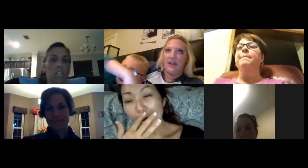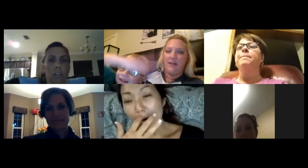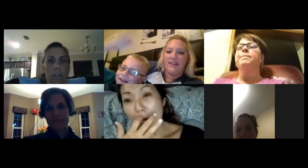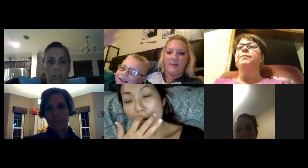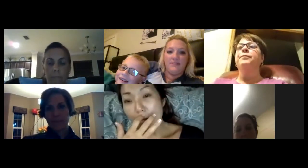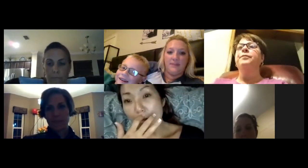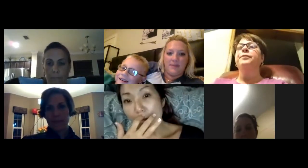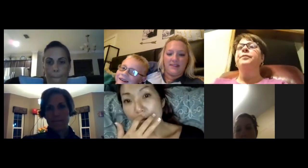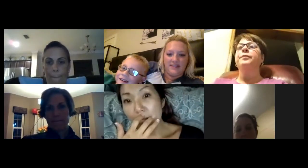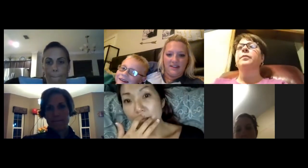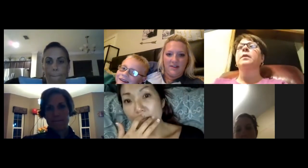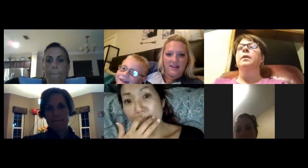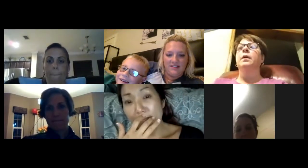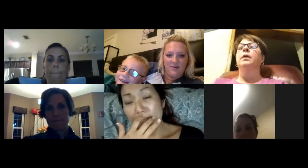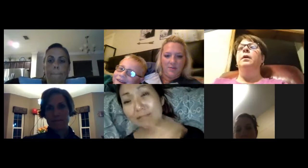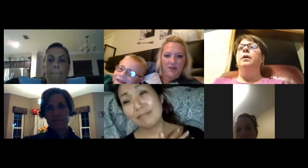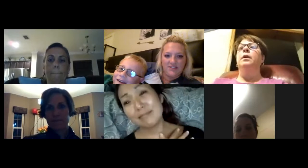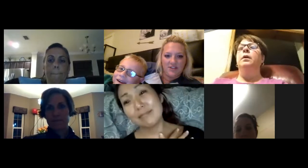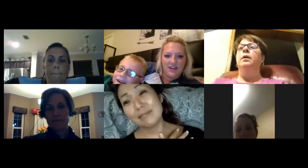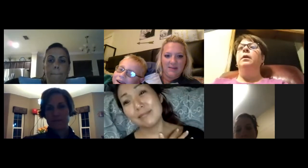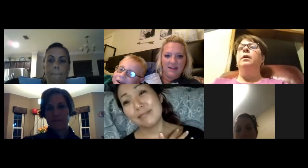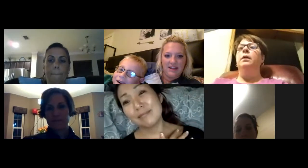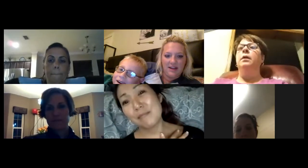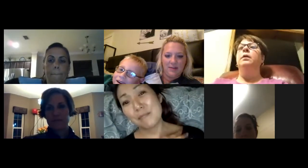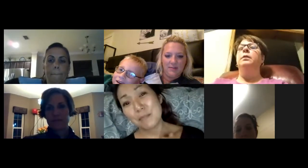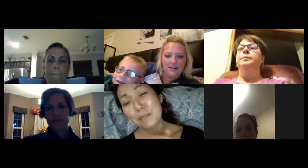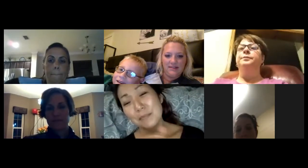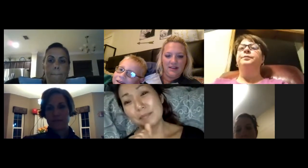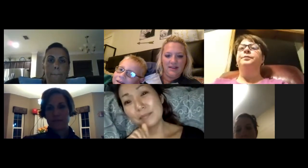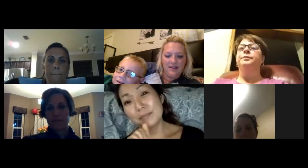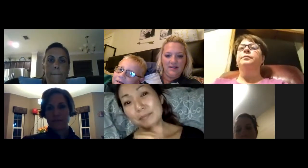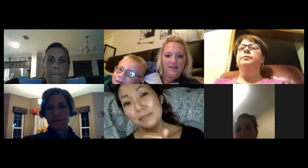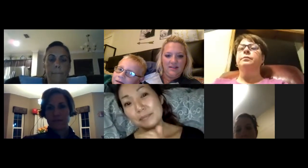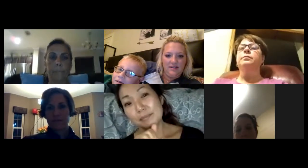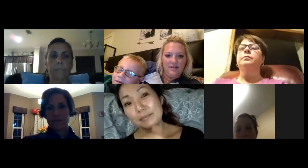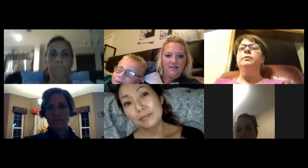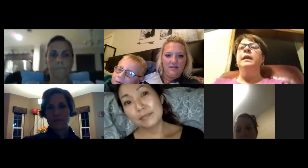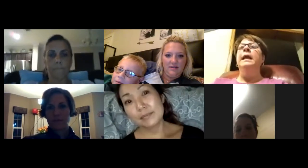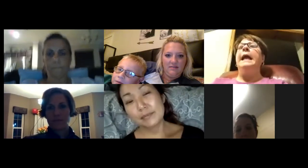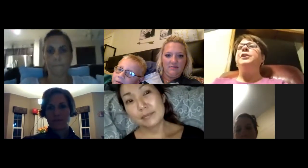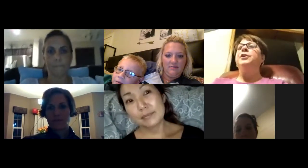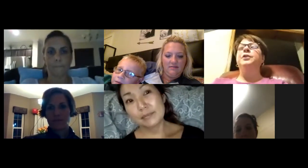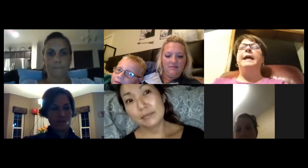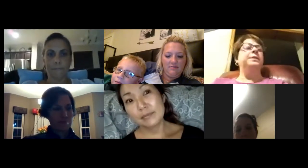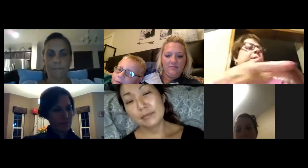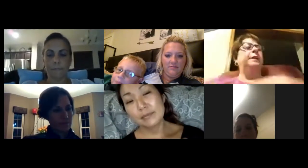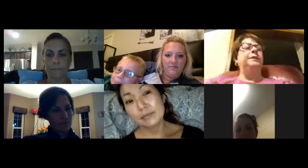I think that was the biggest thing, you guys. So if you practice your name, I think that'll be the biggest thing. And you know, you guys, if you take